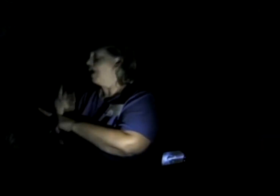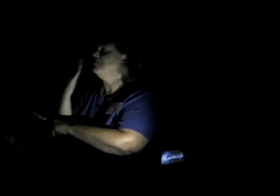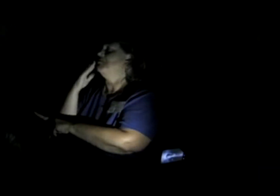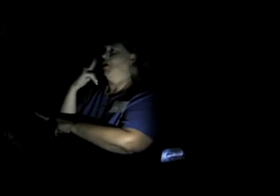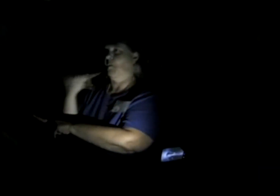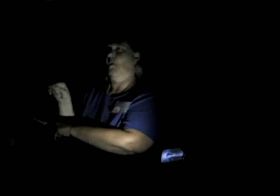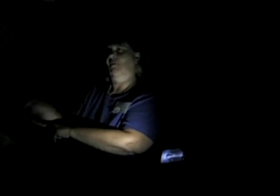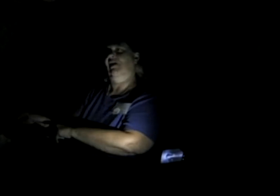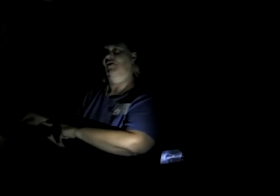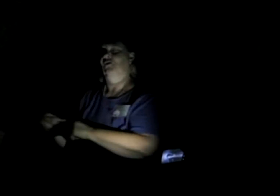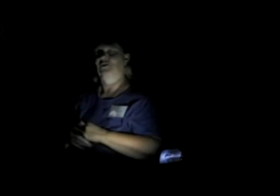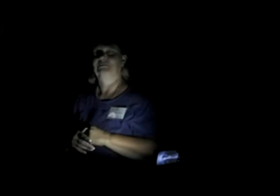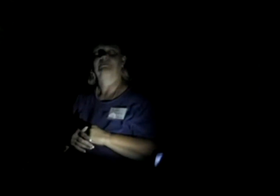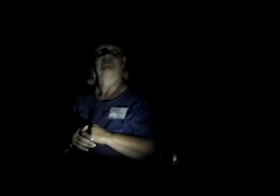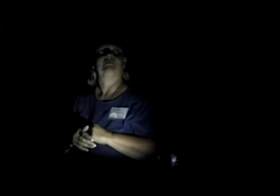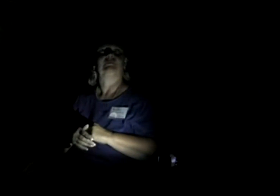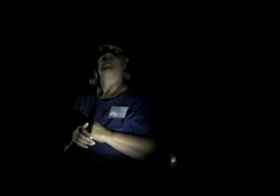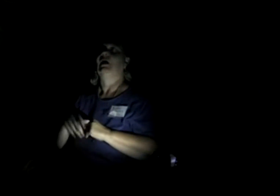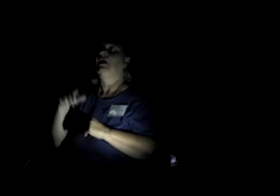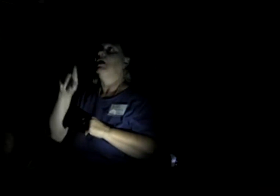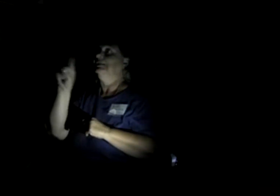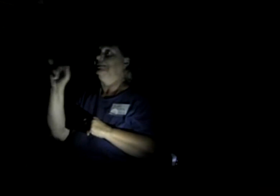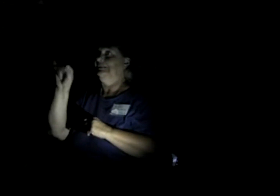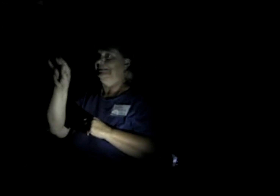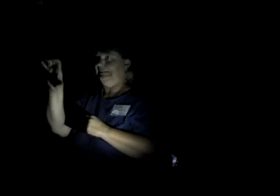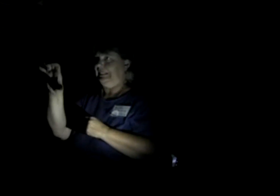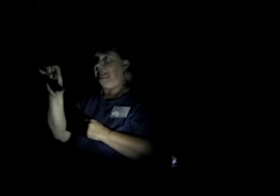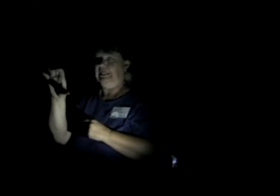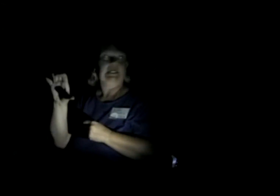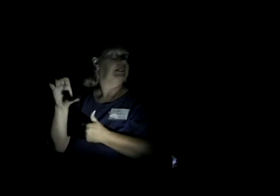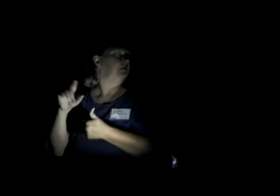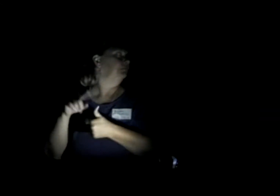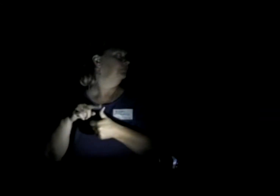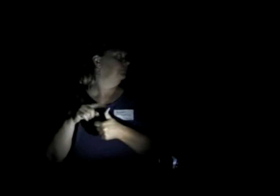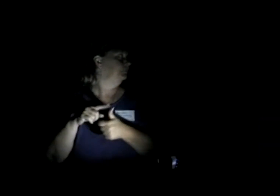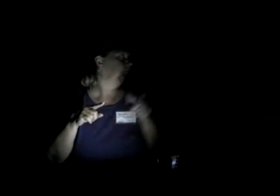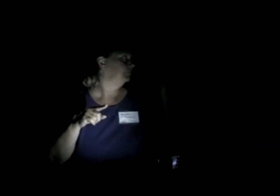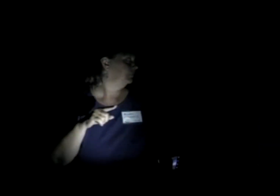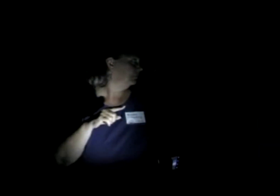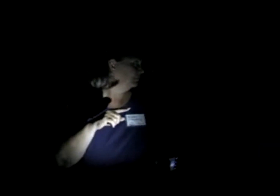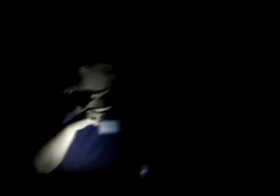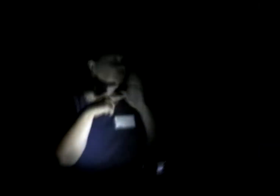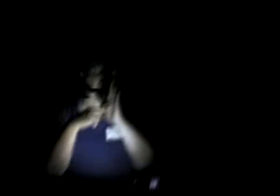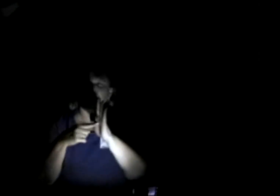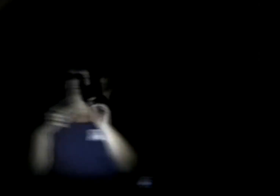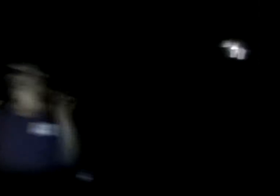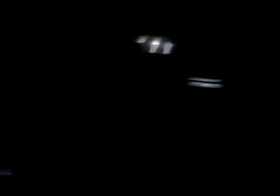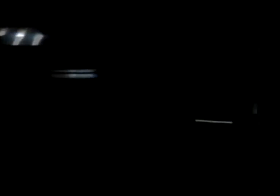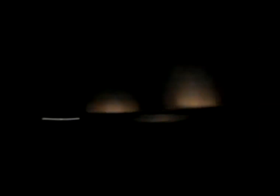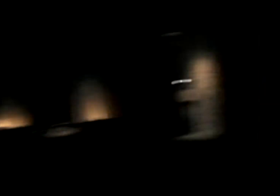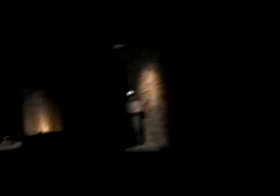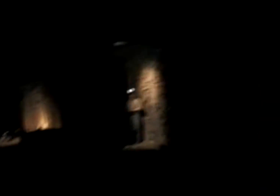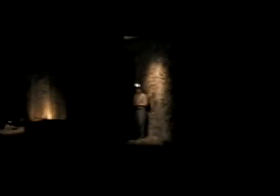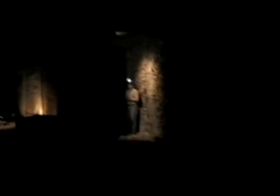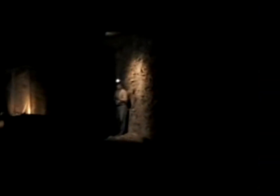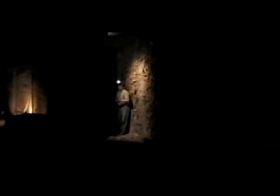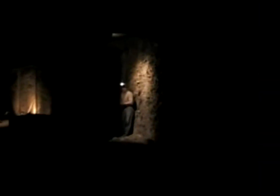Now this is a zinc deposit. There's some other minerals in there as well. None of it here is quite the quantity